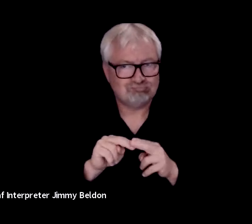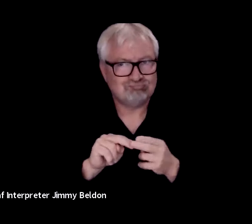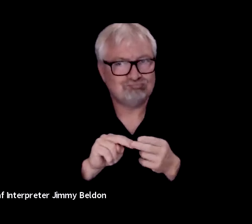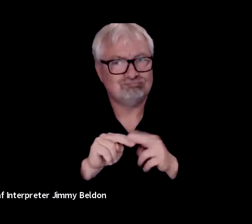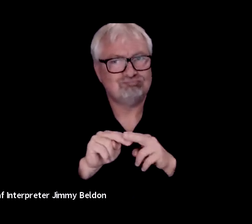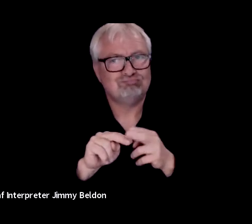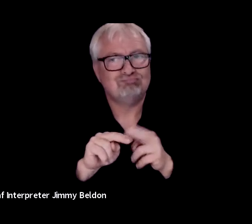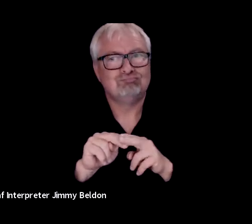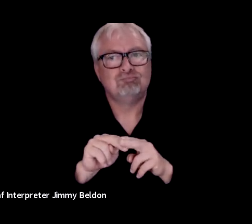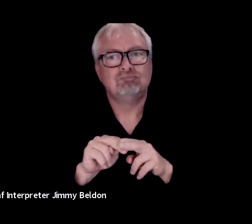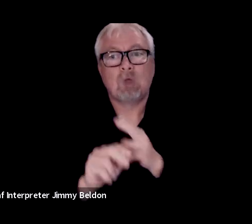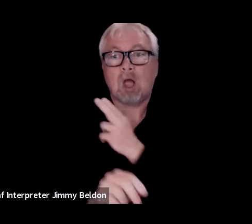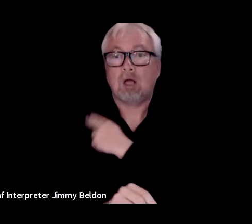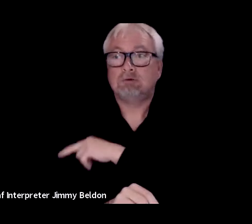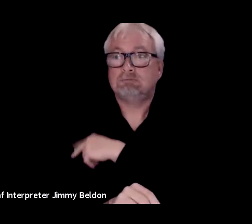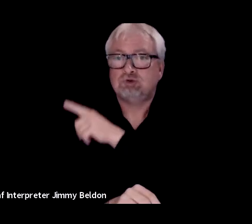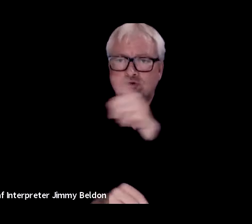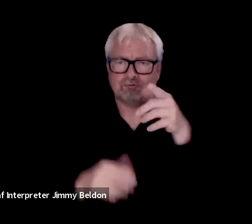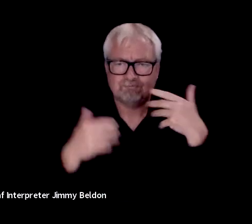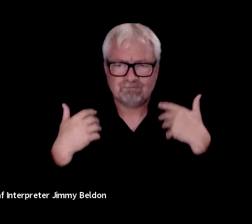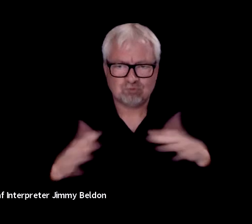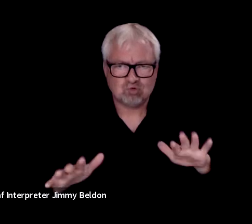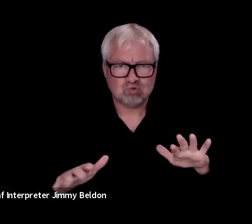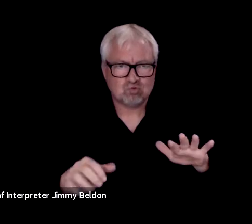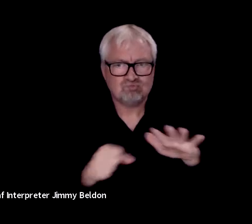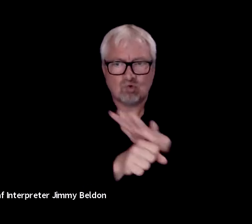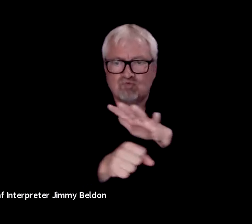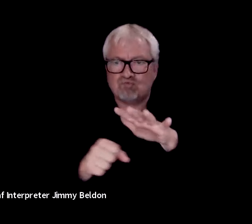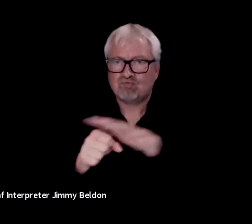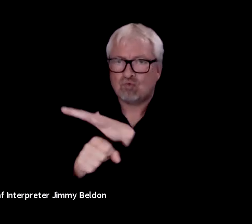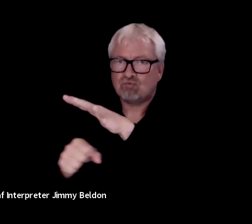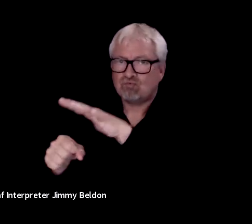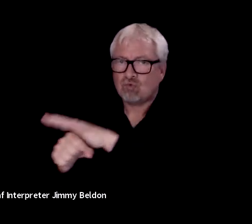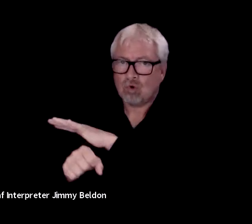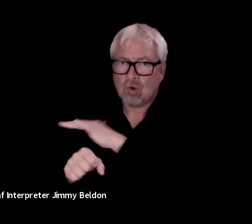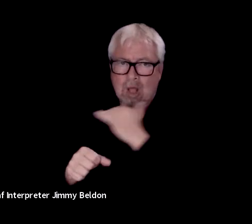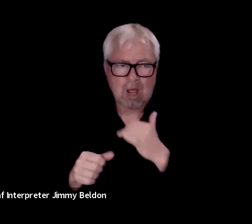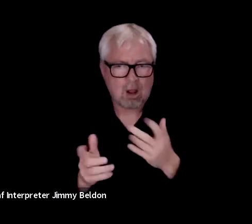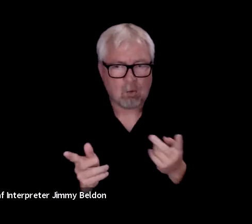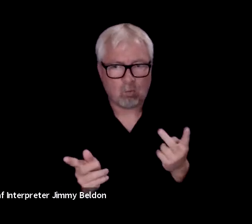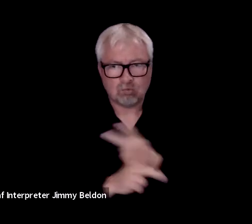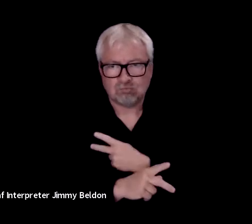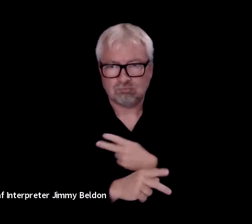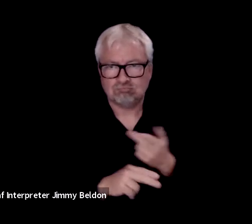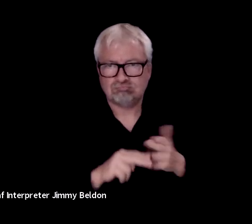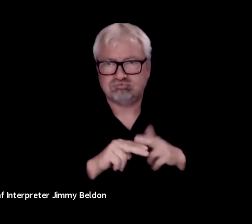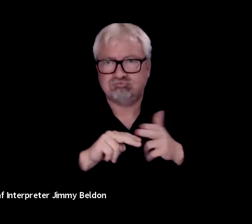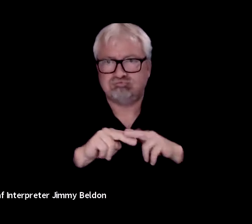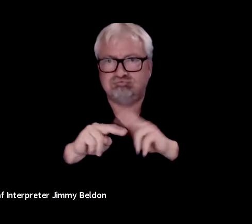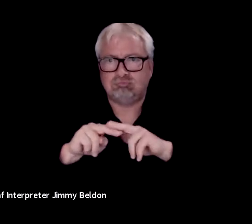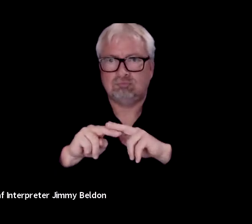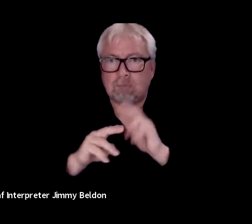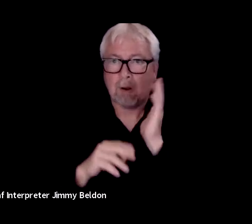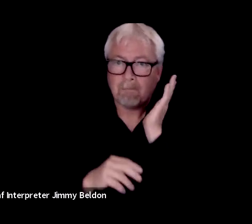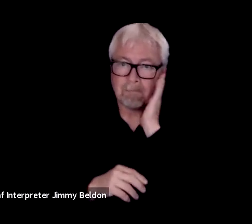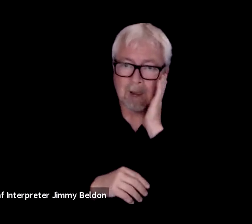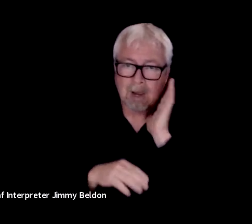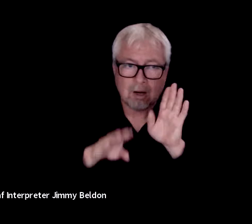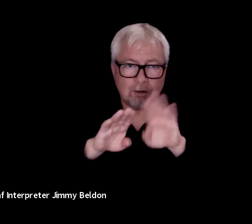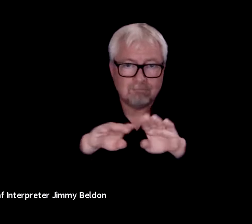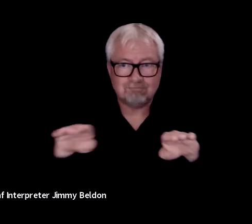conditions. So as more beds fill with COVID patients, there are fewer beds to allocate for any condition, COVID or